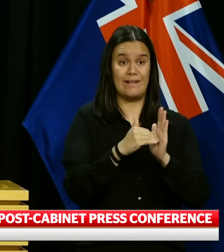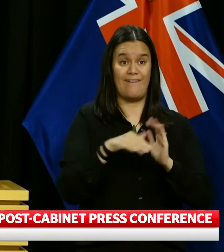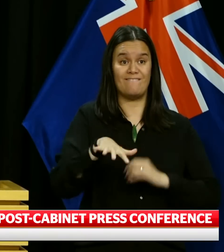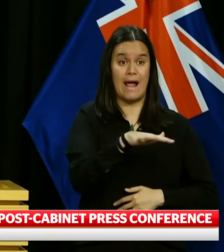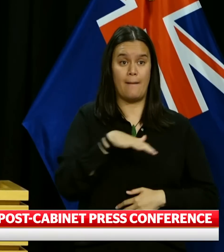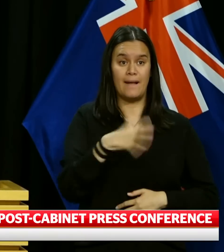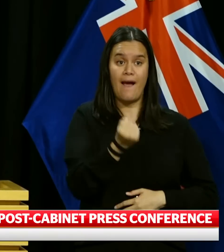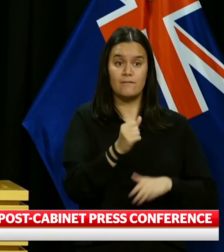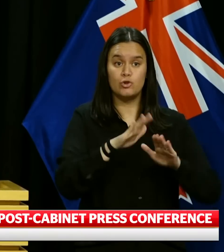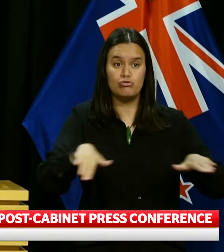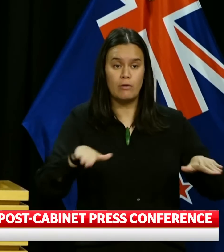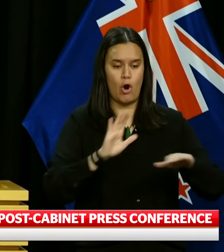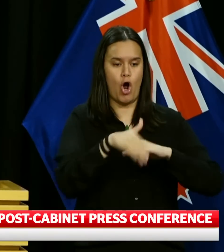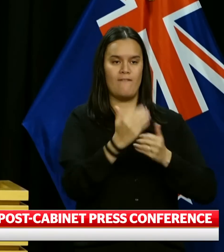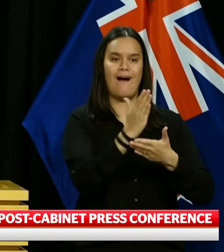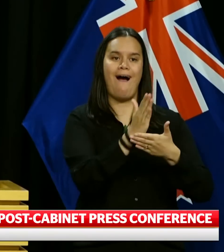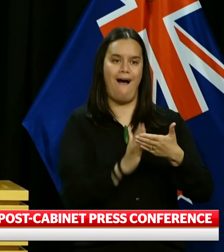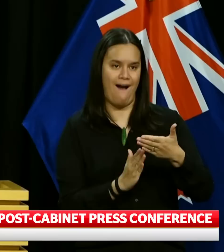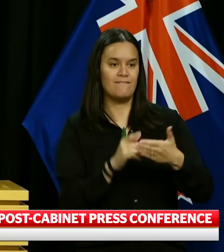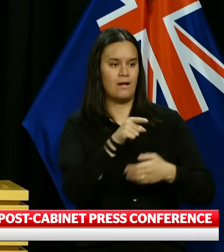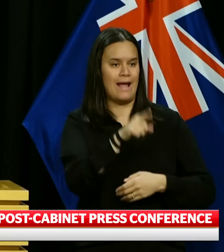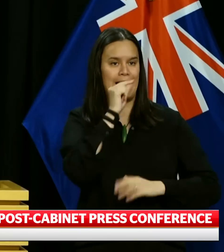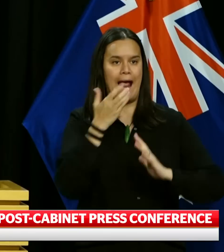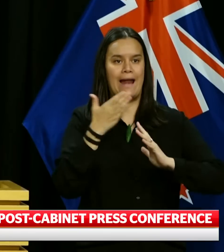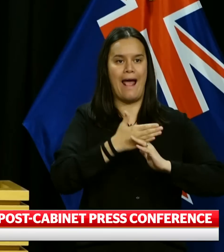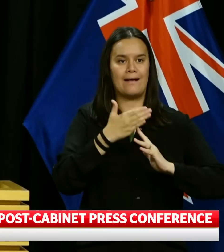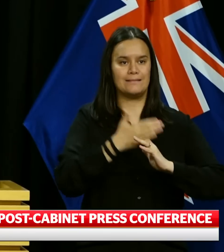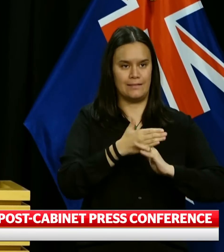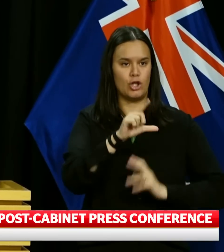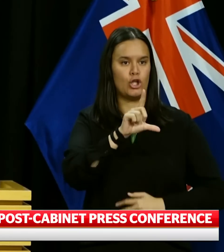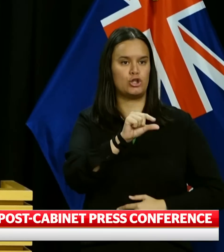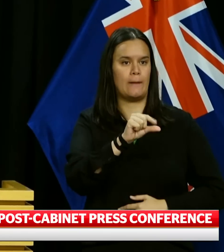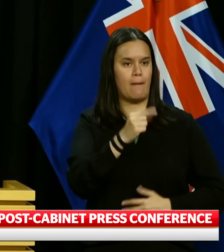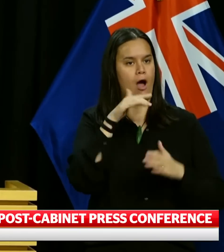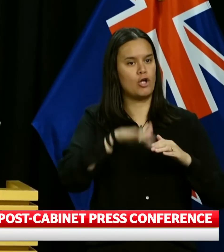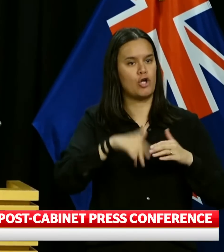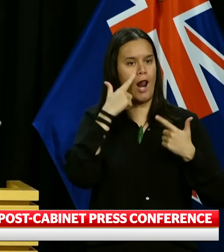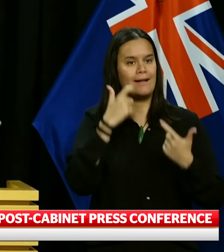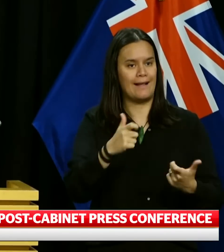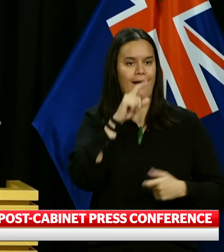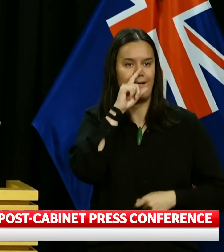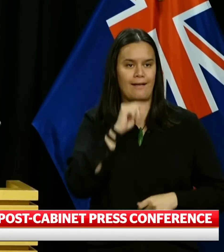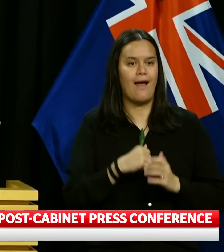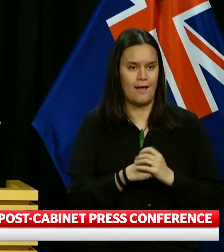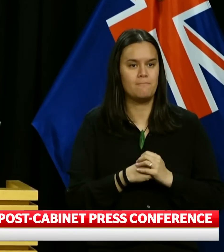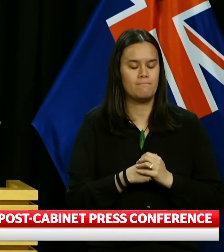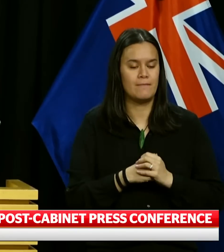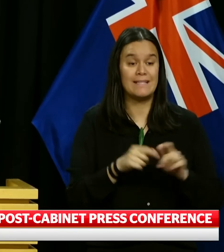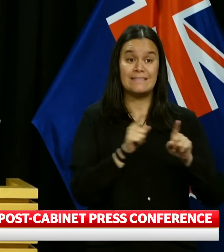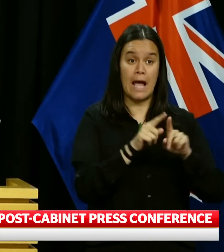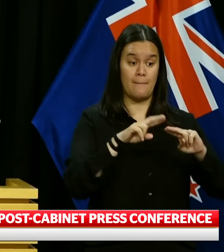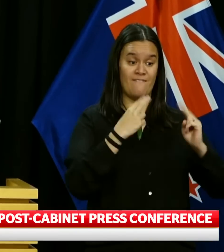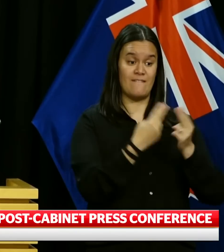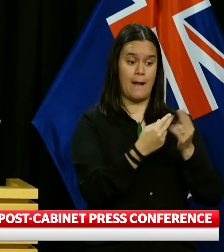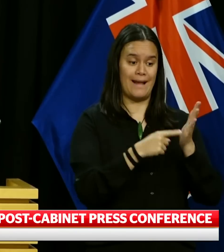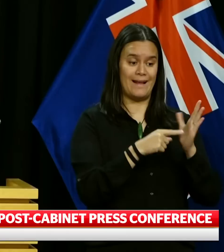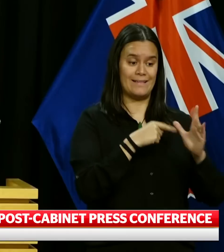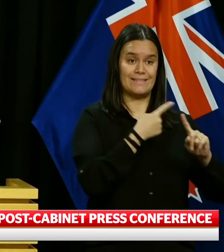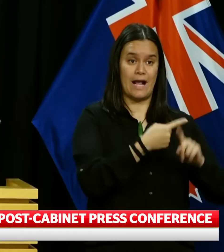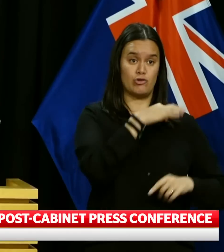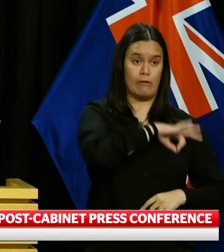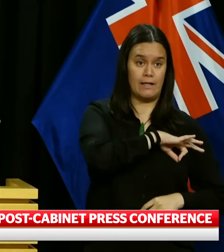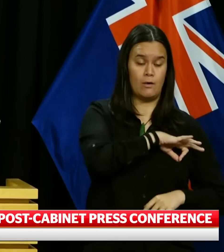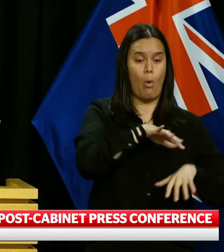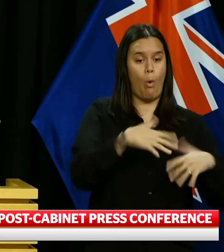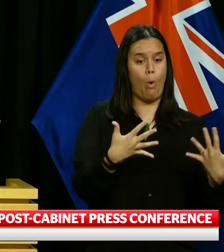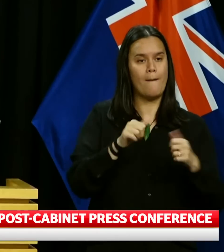be eligible for subsidised childcare assistance. As will the increases to the family tax credit and Best Start payments,